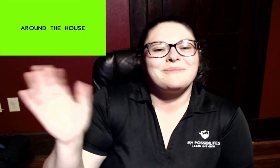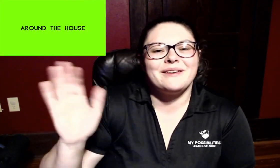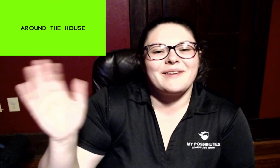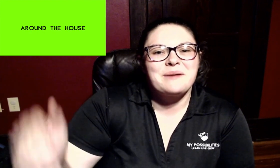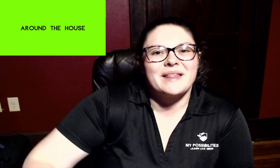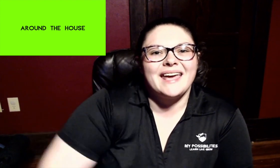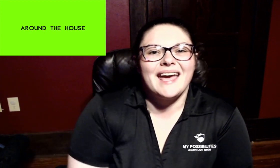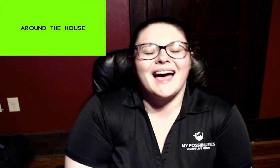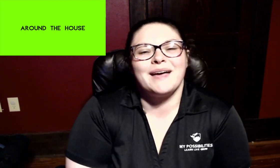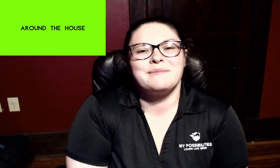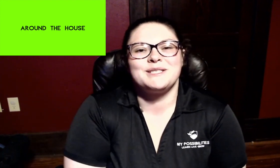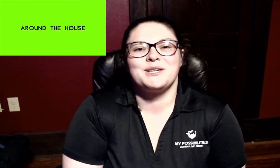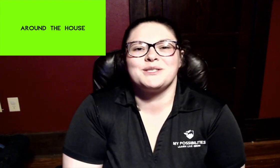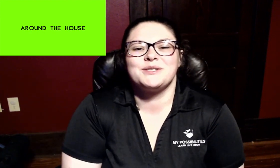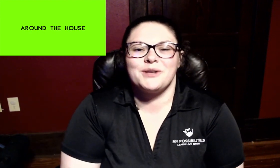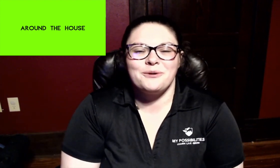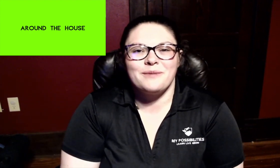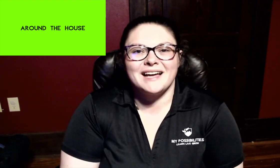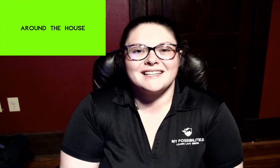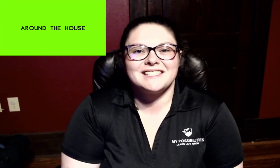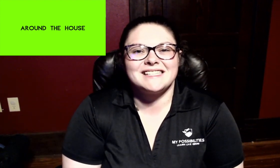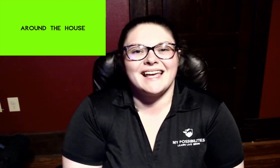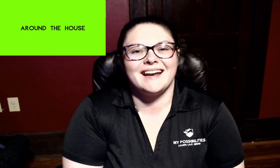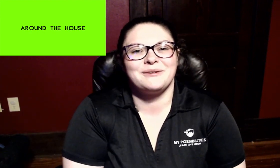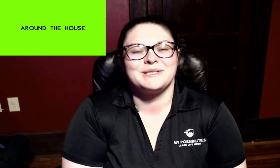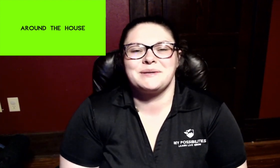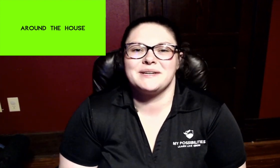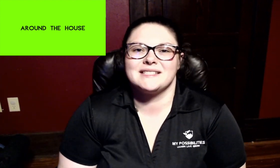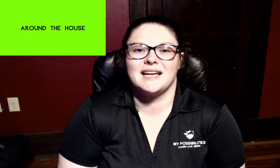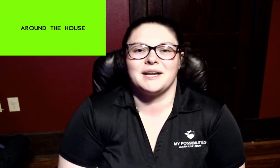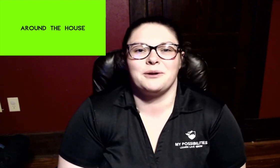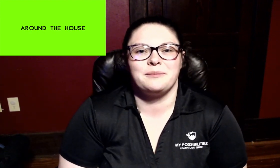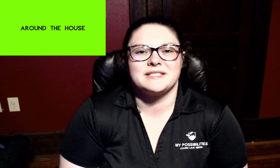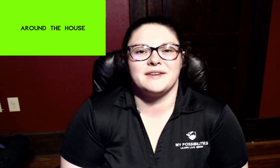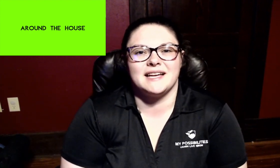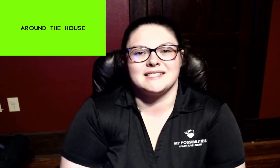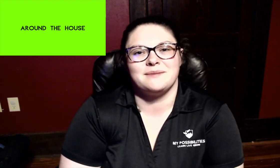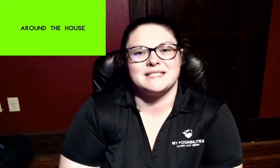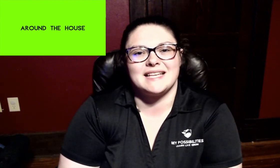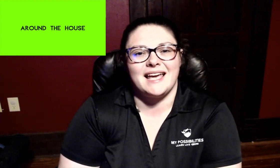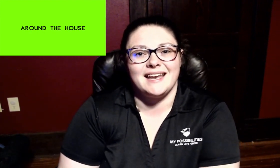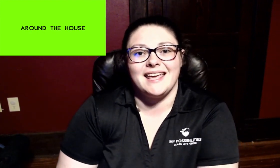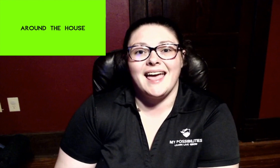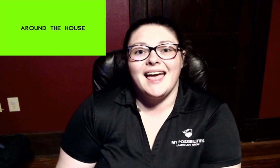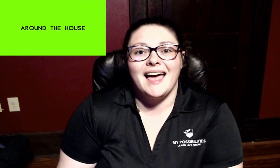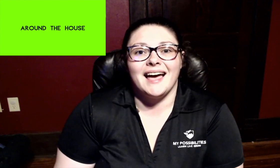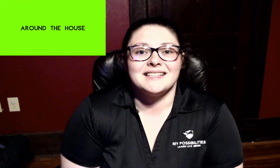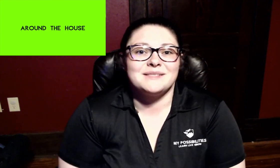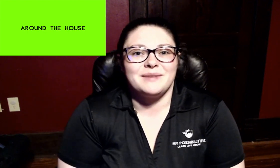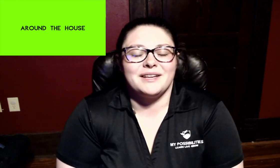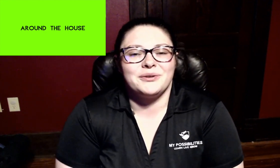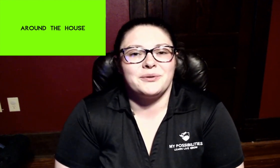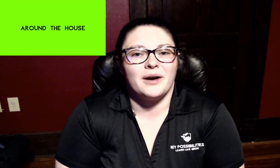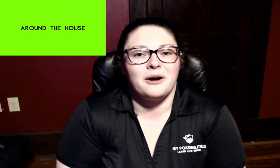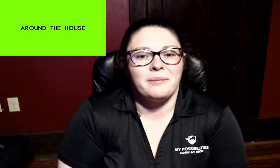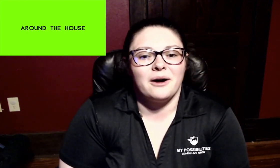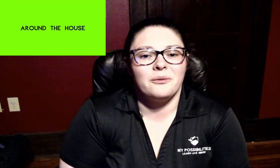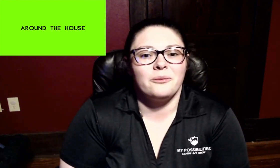MP family, I miss y'all so much, and I was so excited when Miss Vanessa and Miss Katie asked me to help out